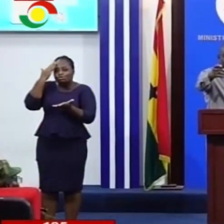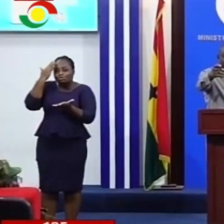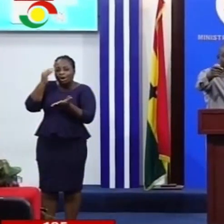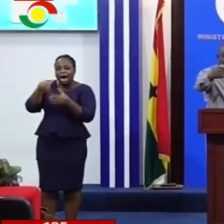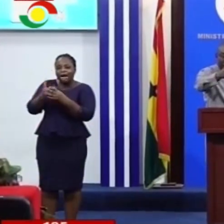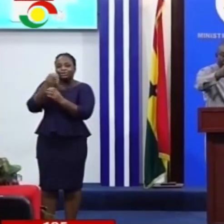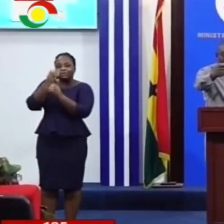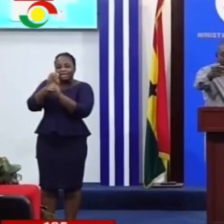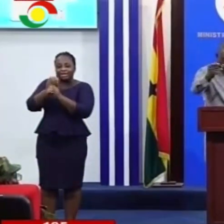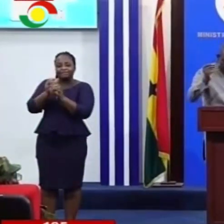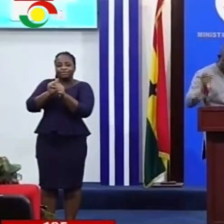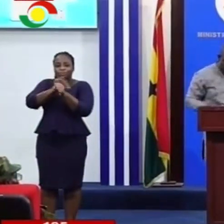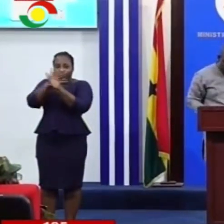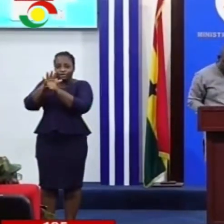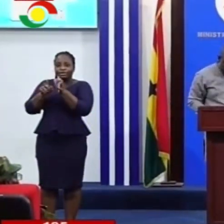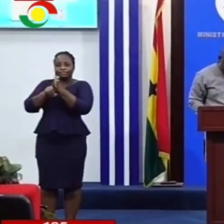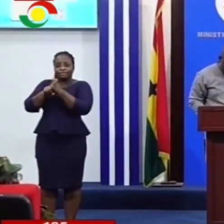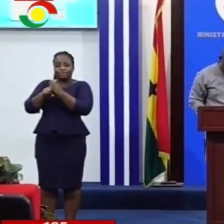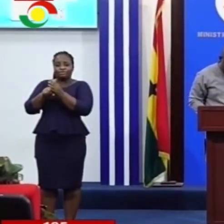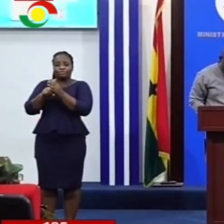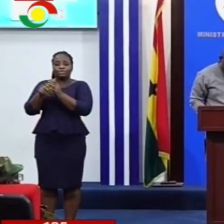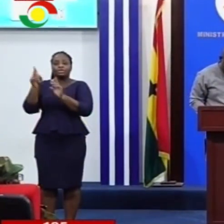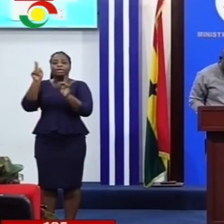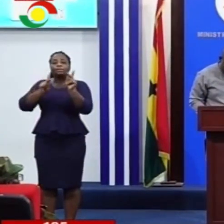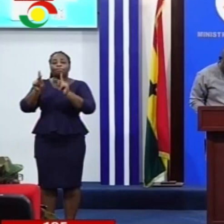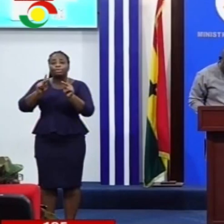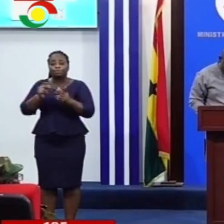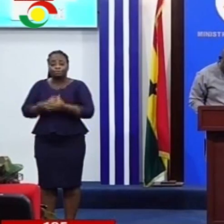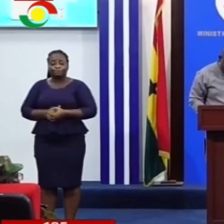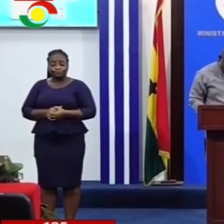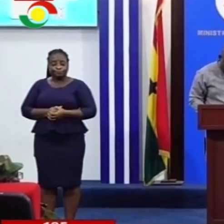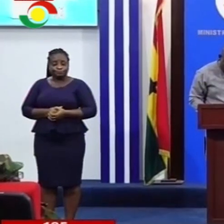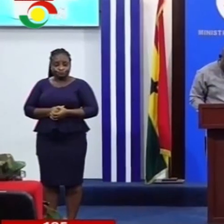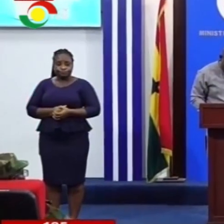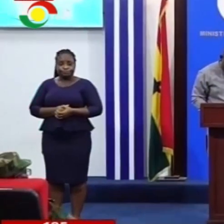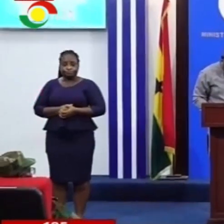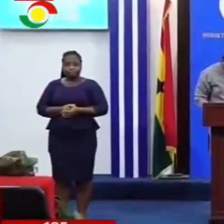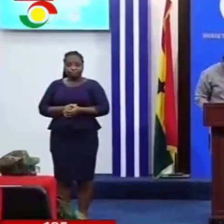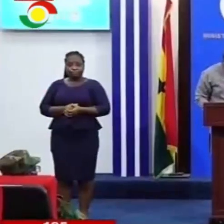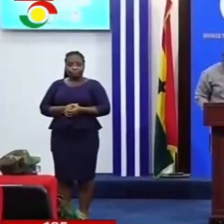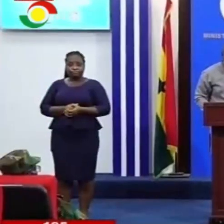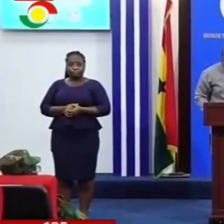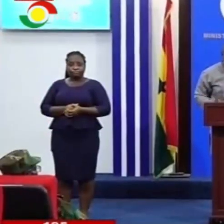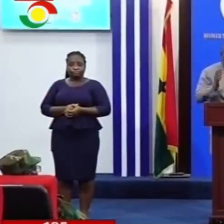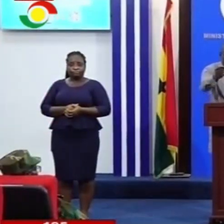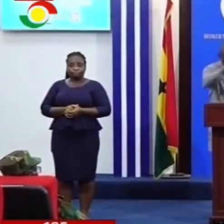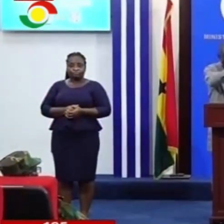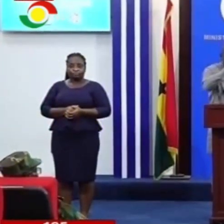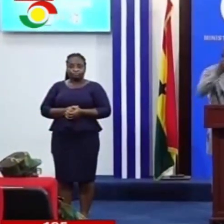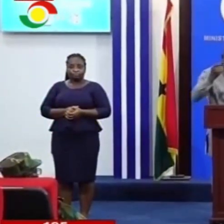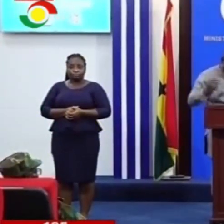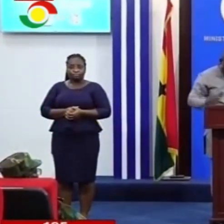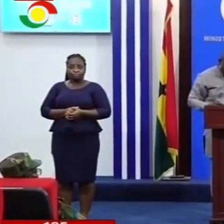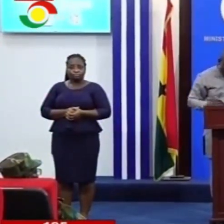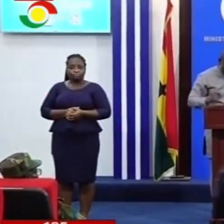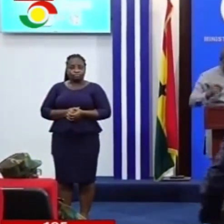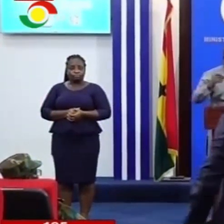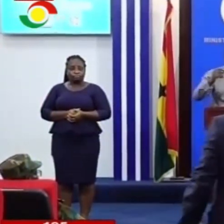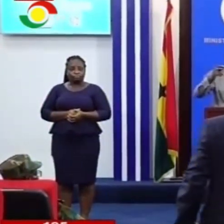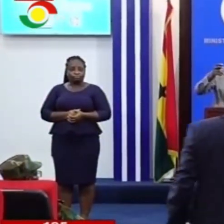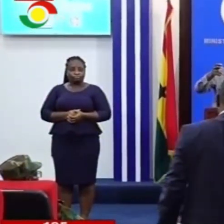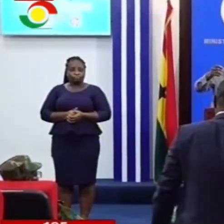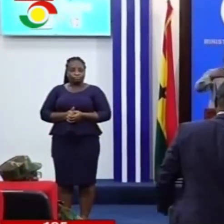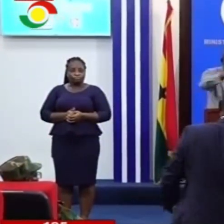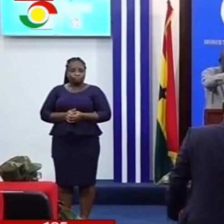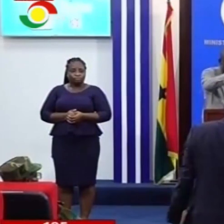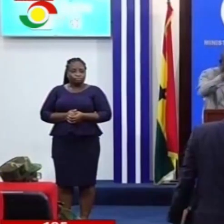that may come up there? Very quickly. Nurses and doctors in private institutions, are they on board? Or you want people just to go or